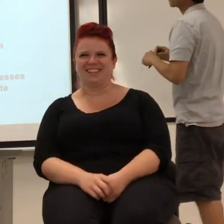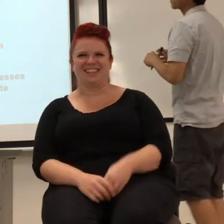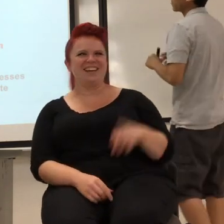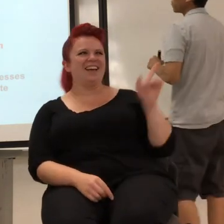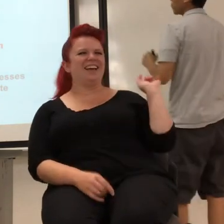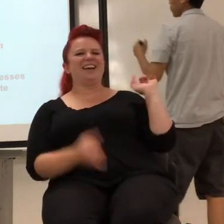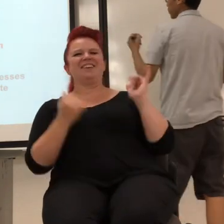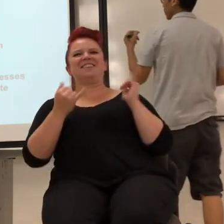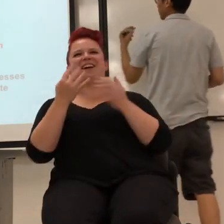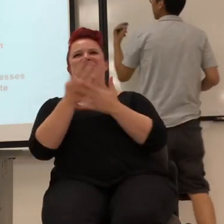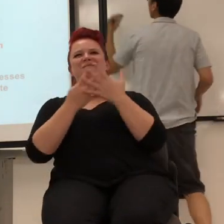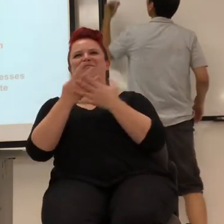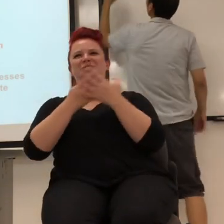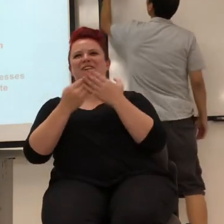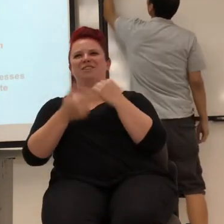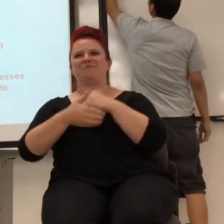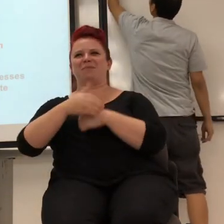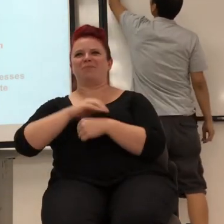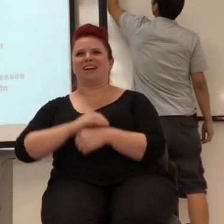Station memory.